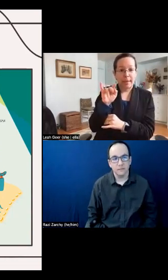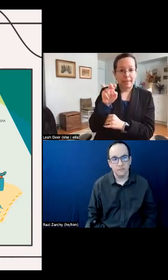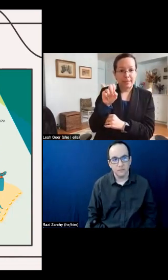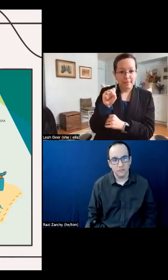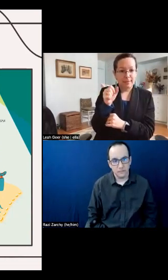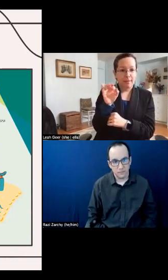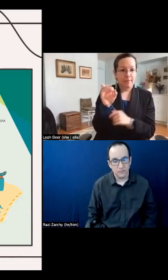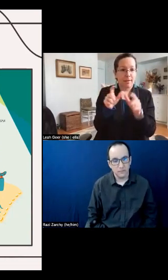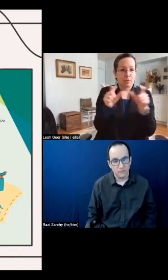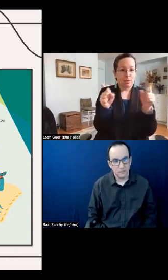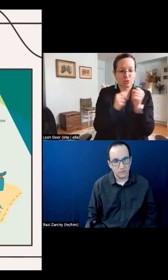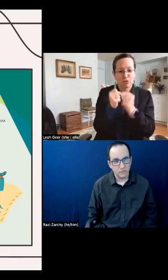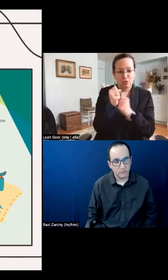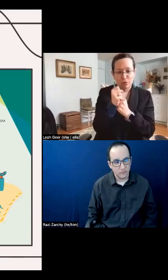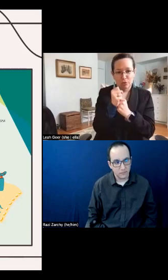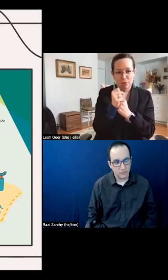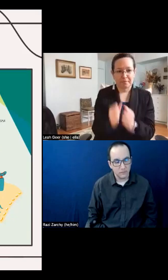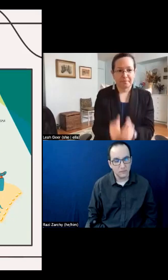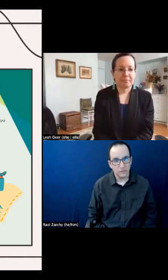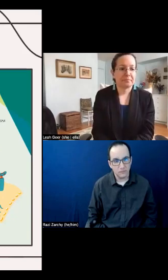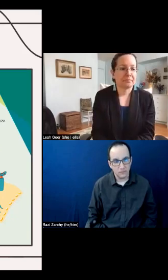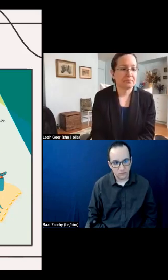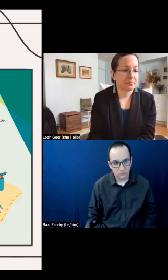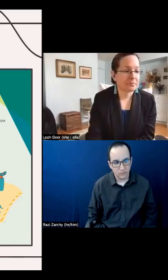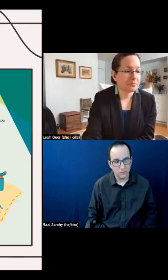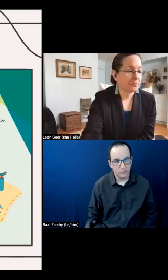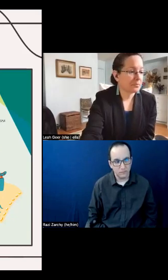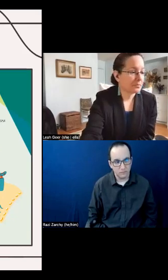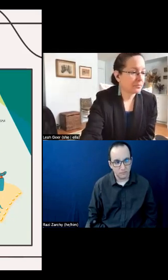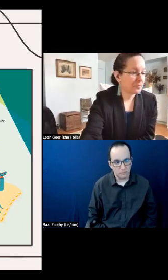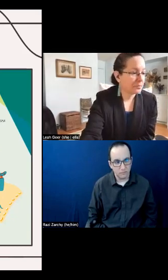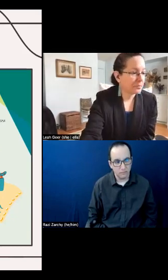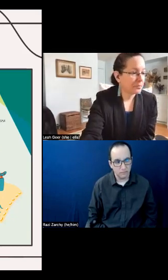I'll start here with the domains of linguistic structure.